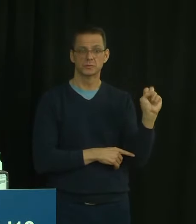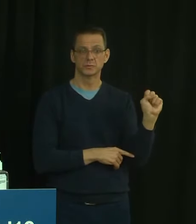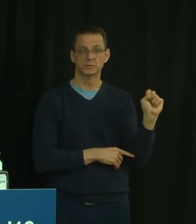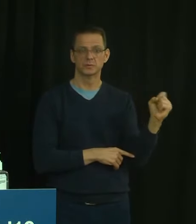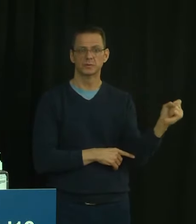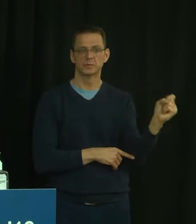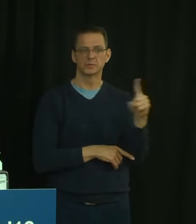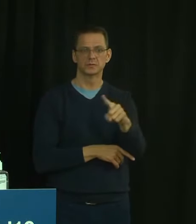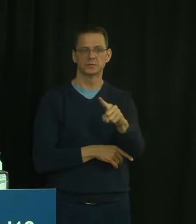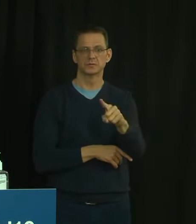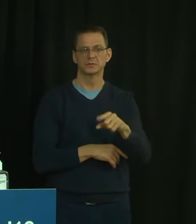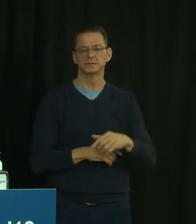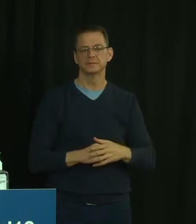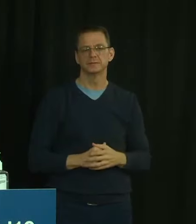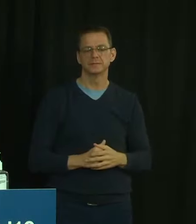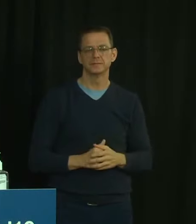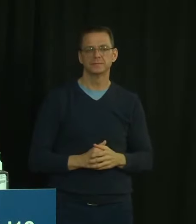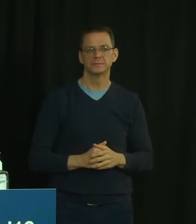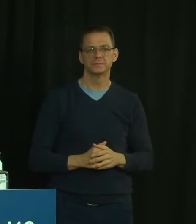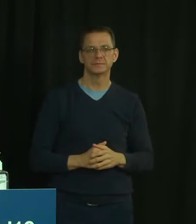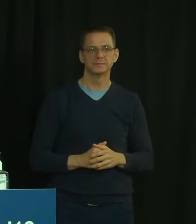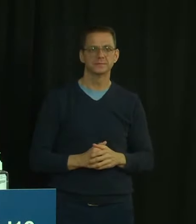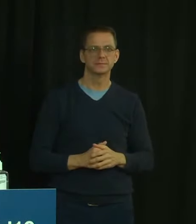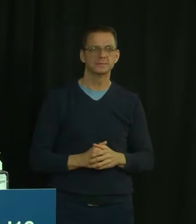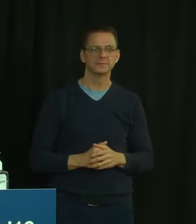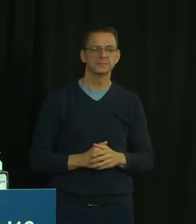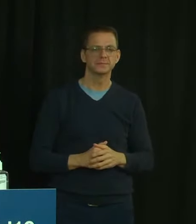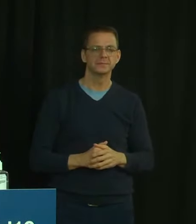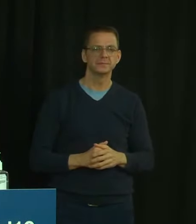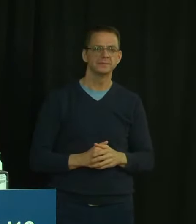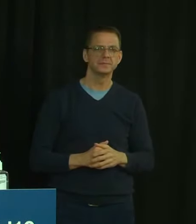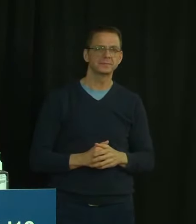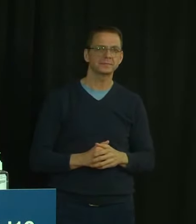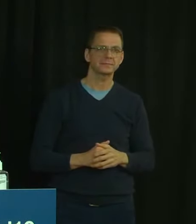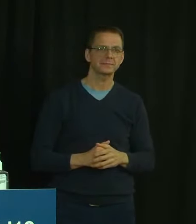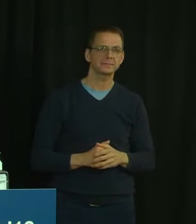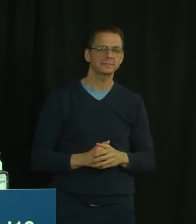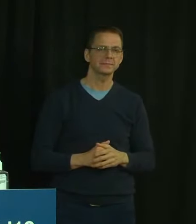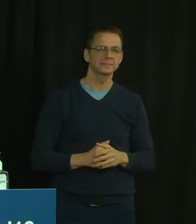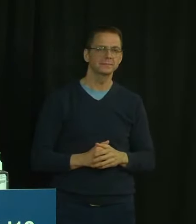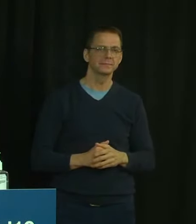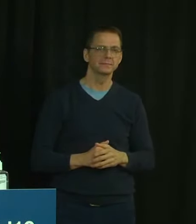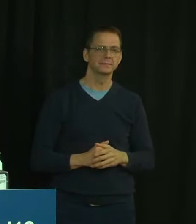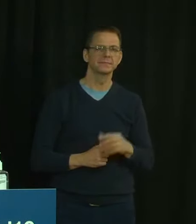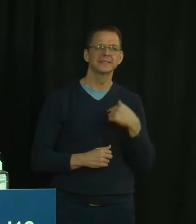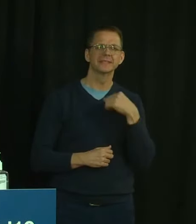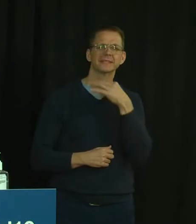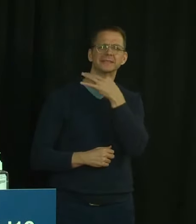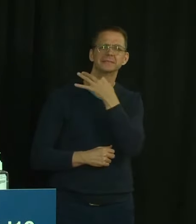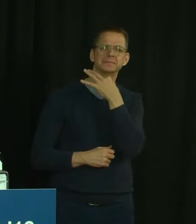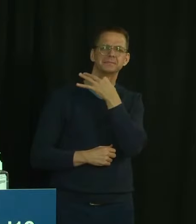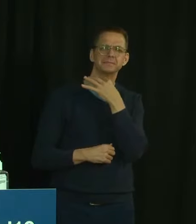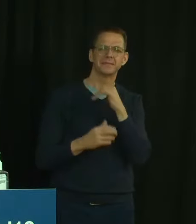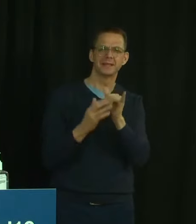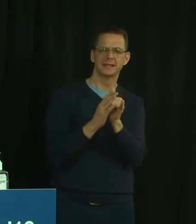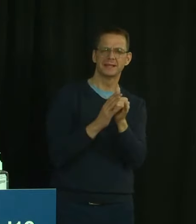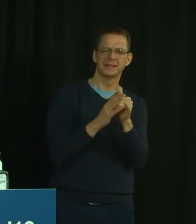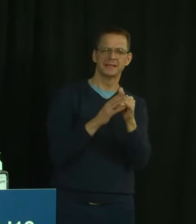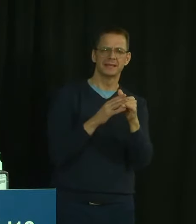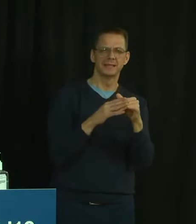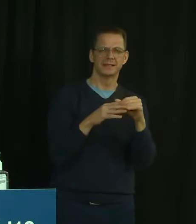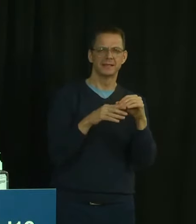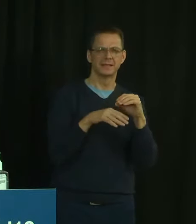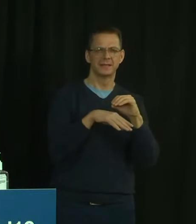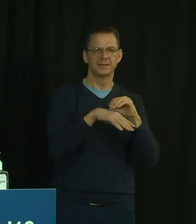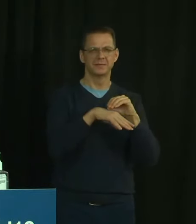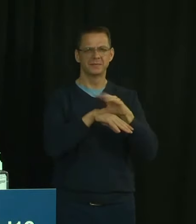my question. How much does this affect our vaccine rollout plan now that we're pausing the AstraZeneca doses? Will